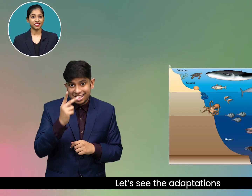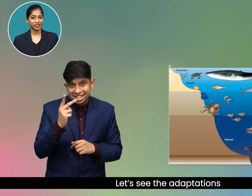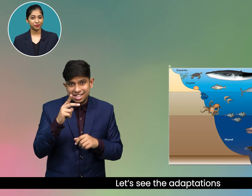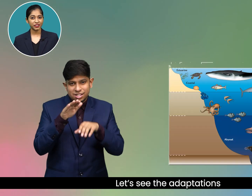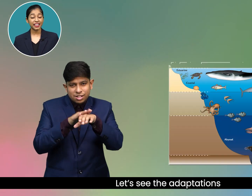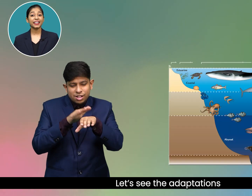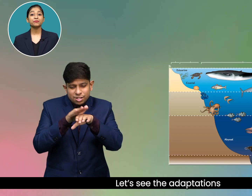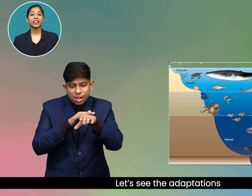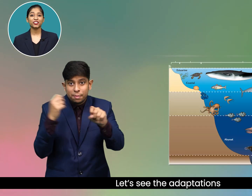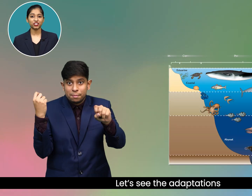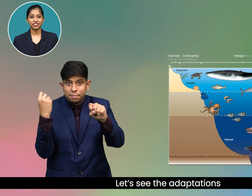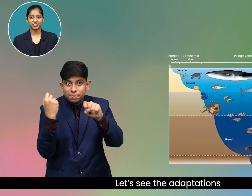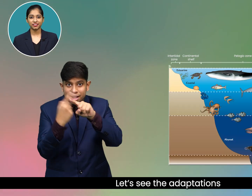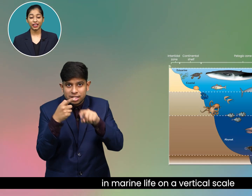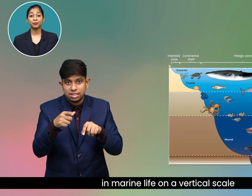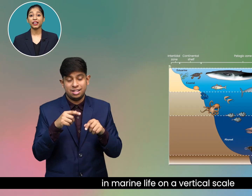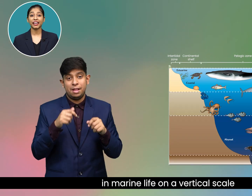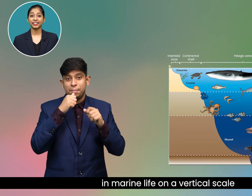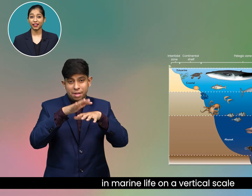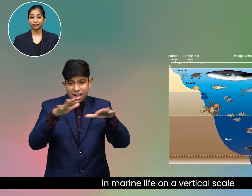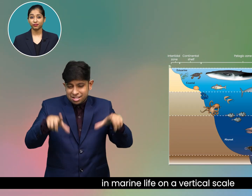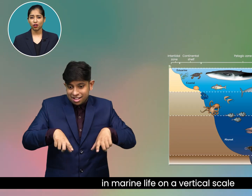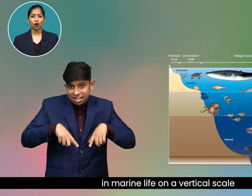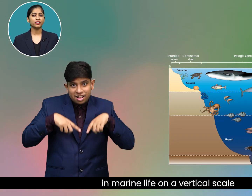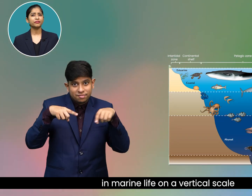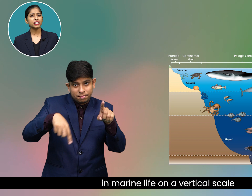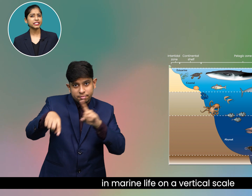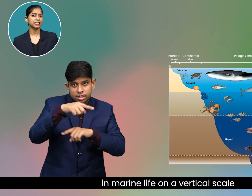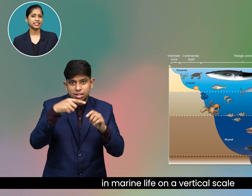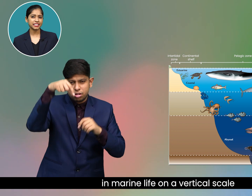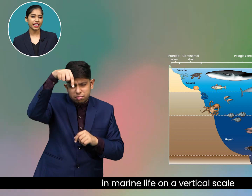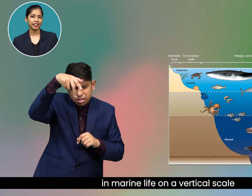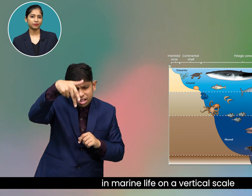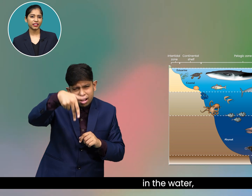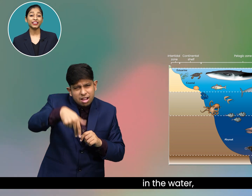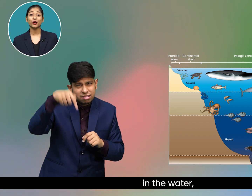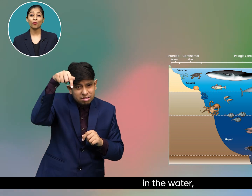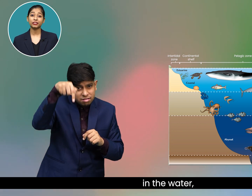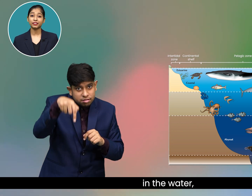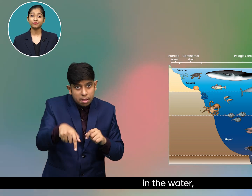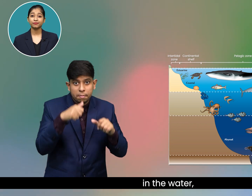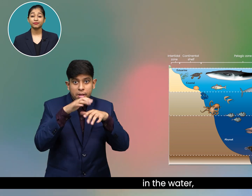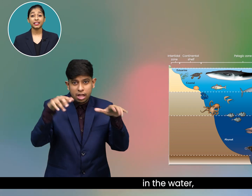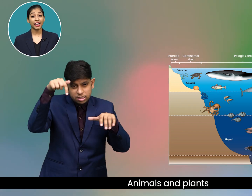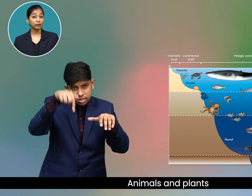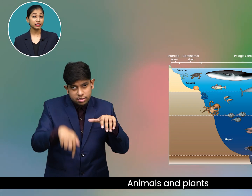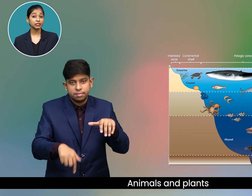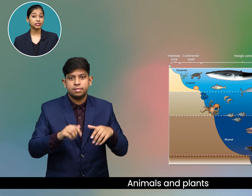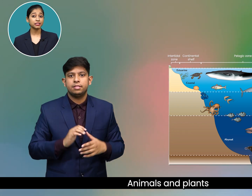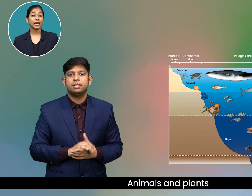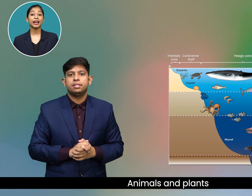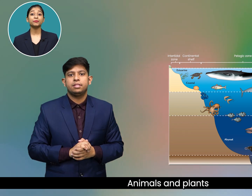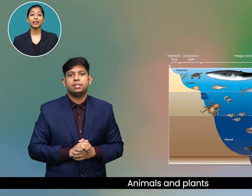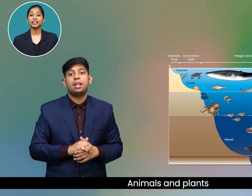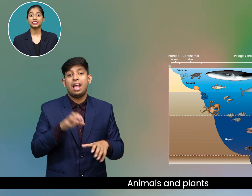Let's see the adaptations in marine life on a vertical scale in the water.